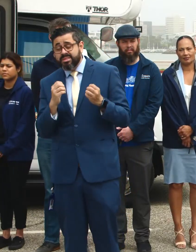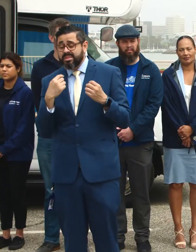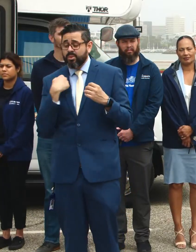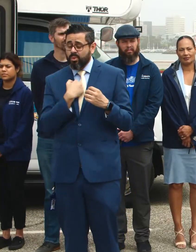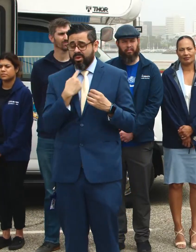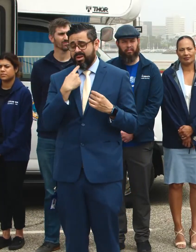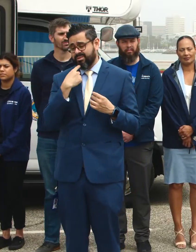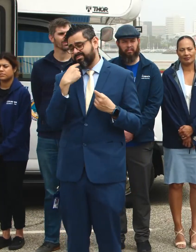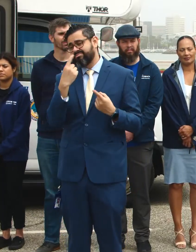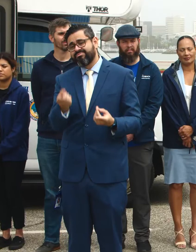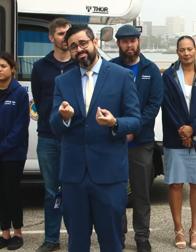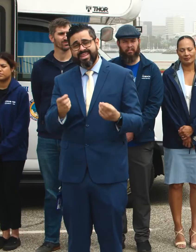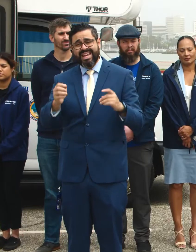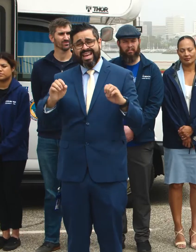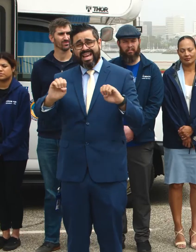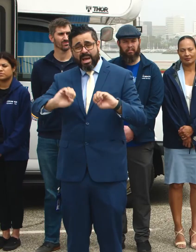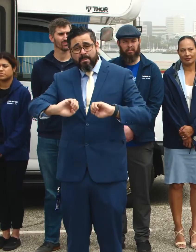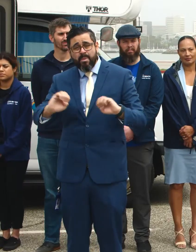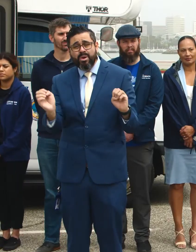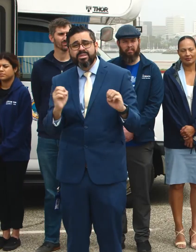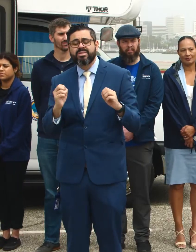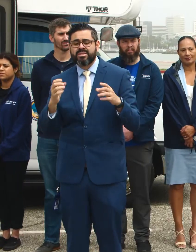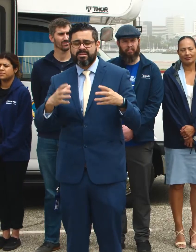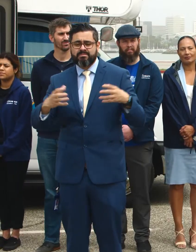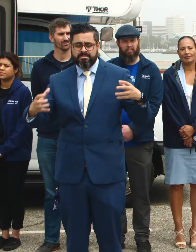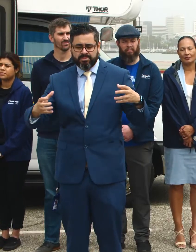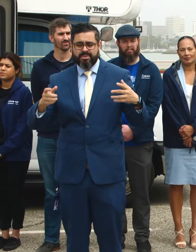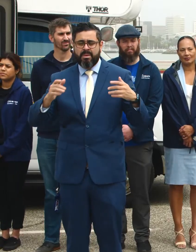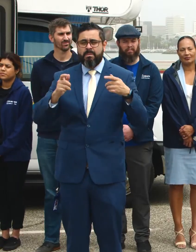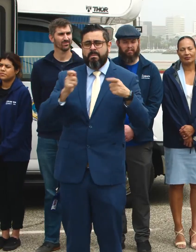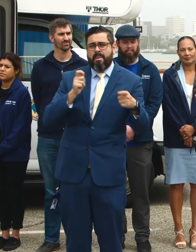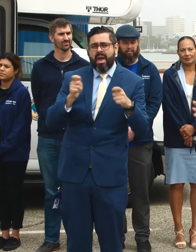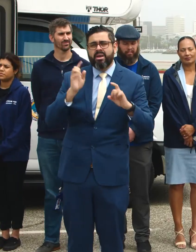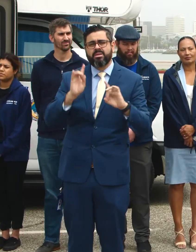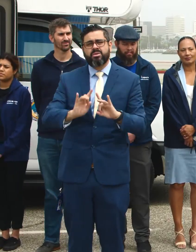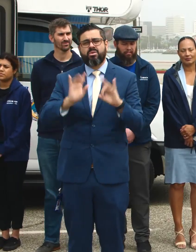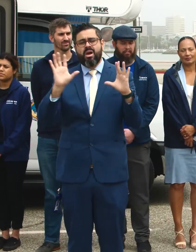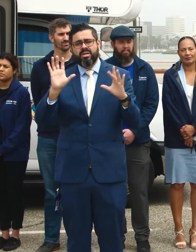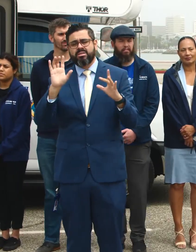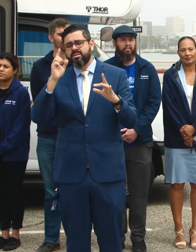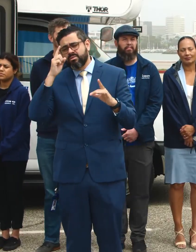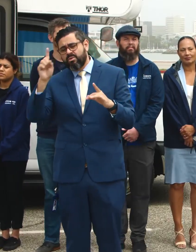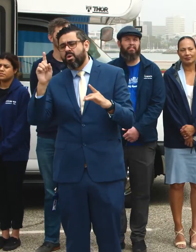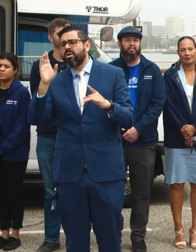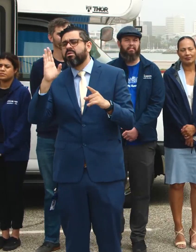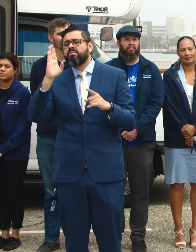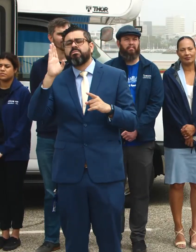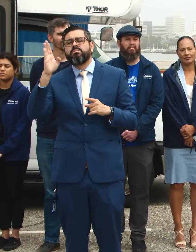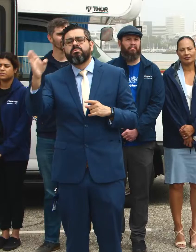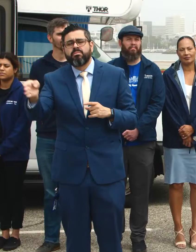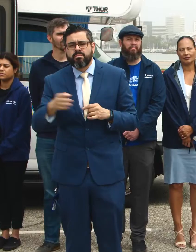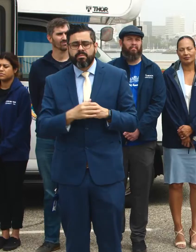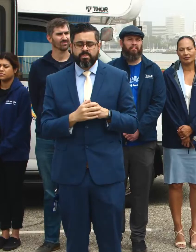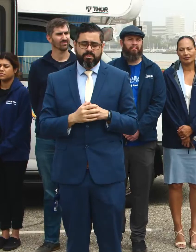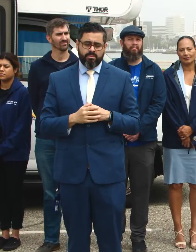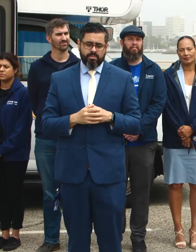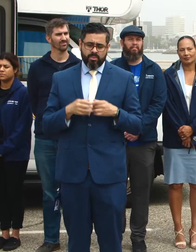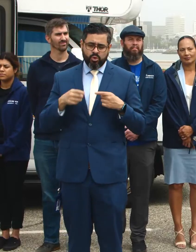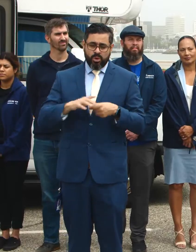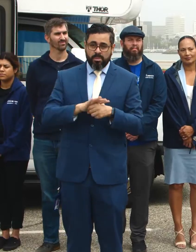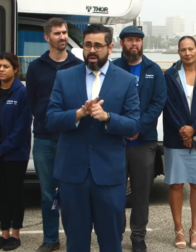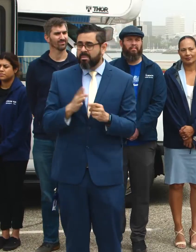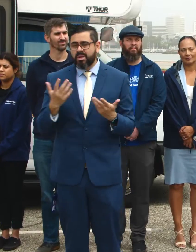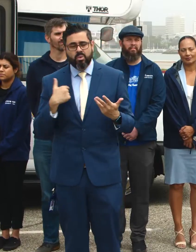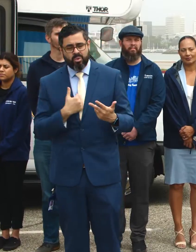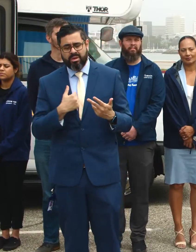that the emergency is really about building more capacity to manage this crisis into the future. The numbers we saw during the pandemic, we were not